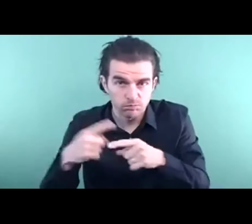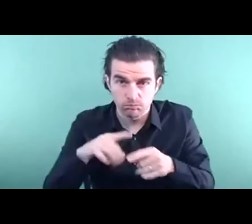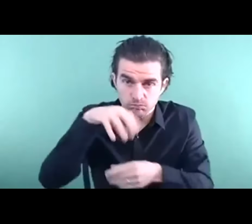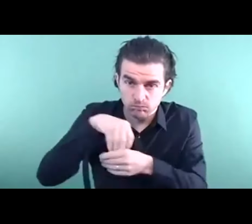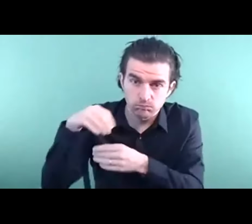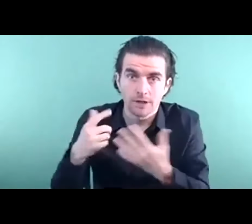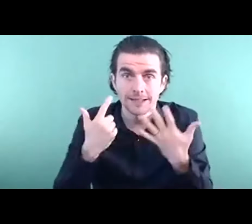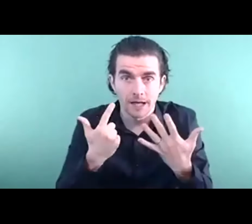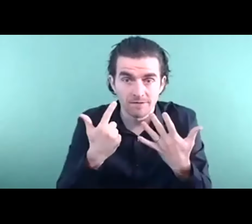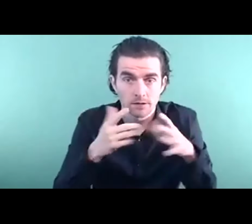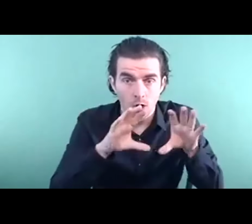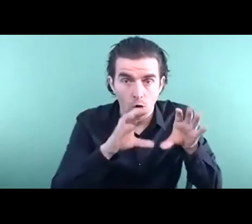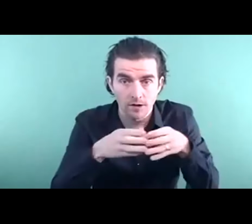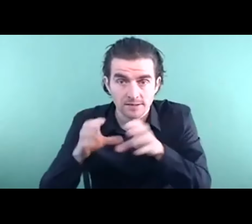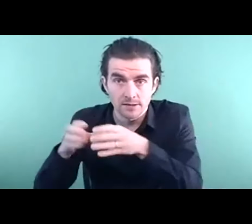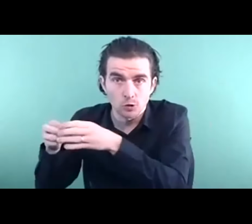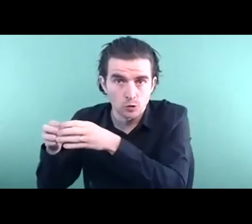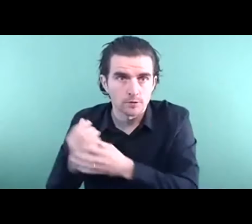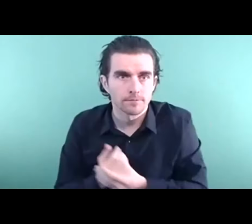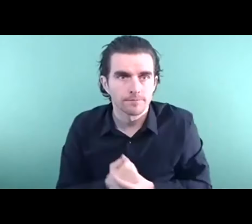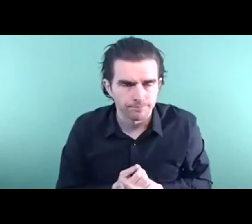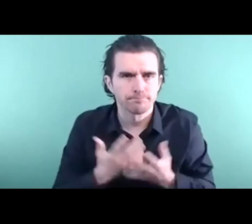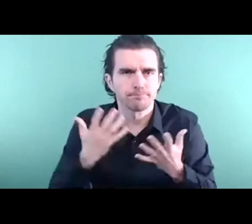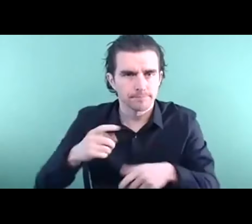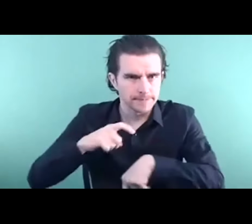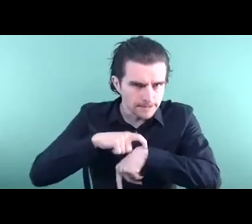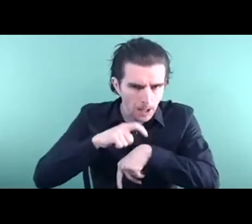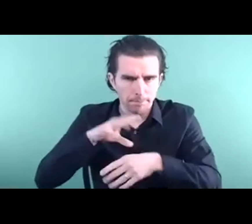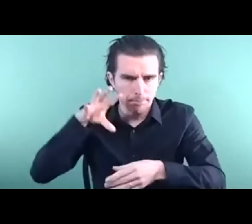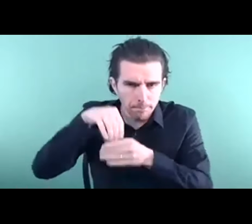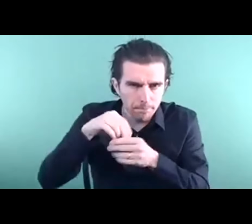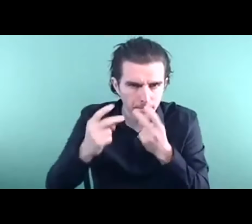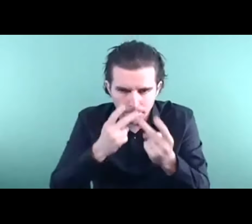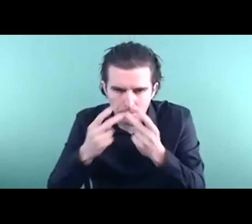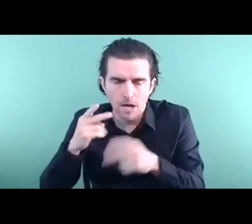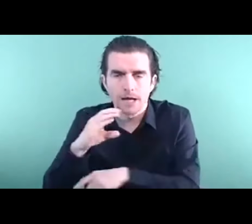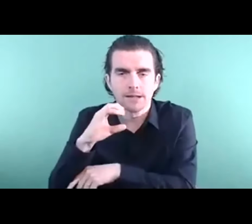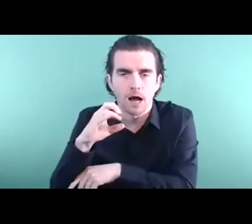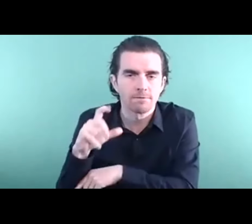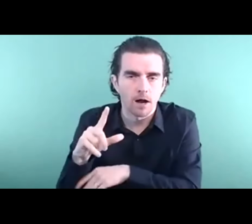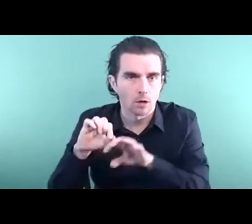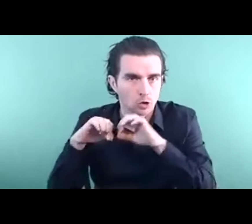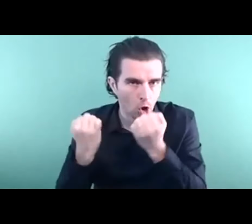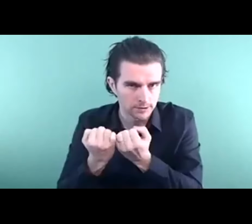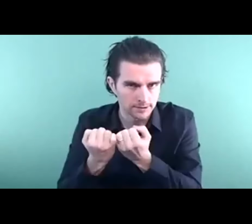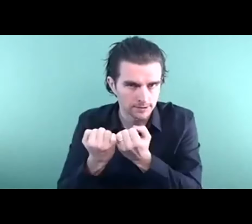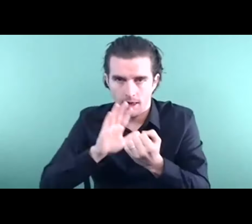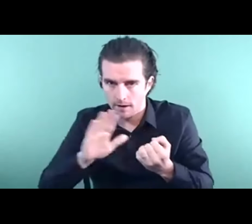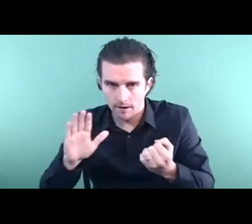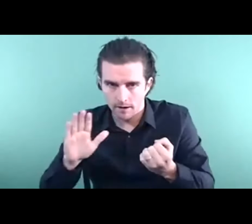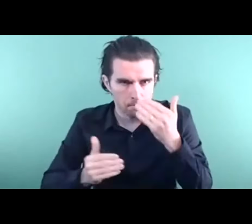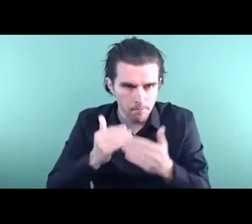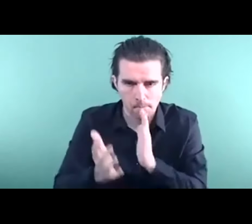organizations. So the purpose of DARE really is to train the next generation of researchers on disability